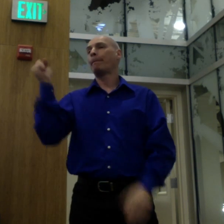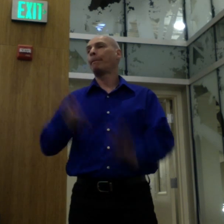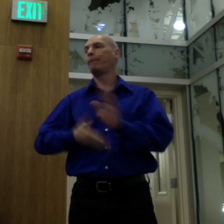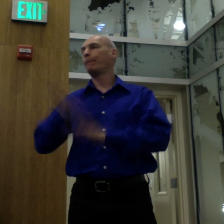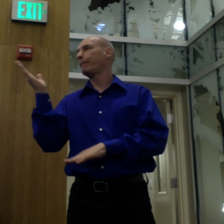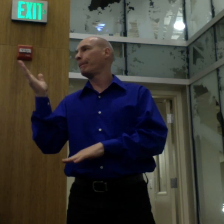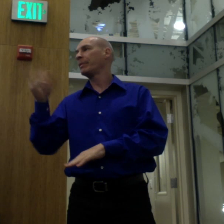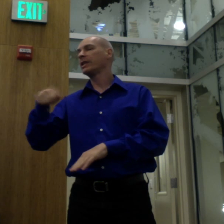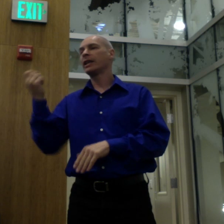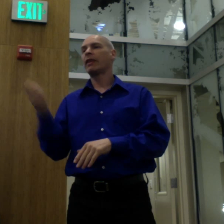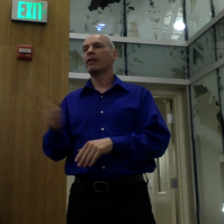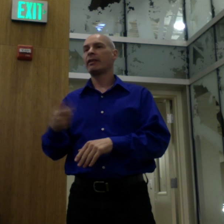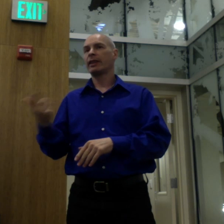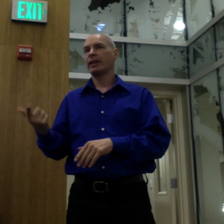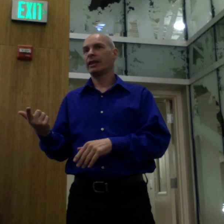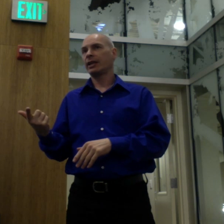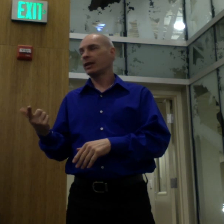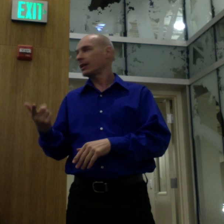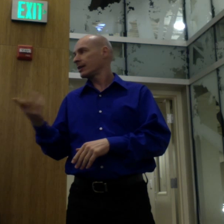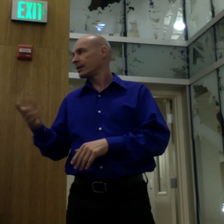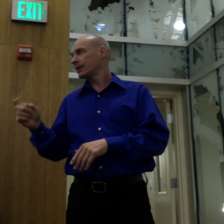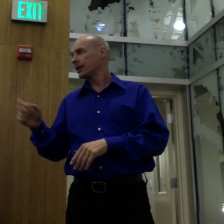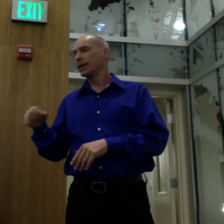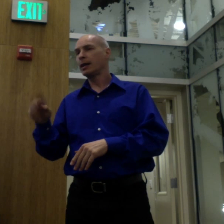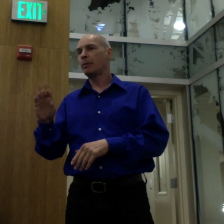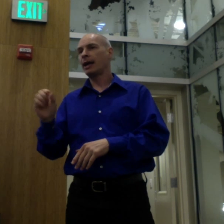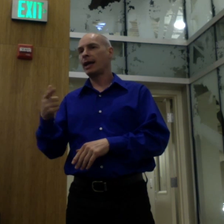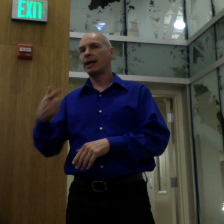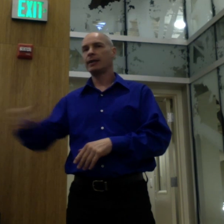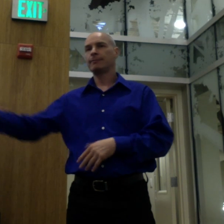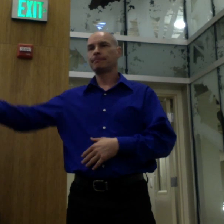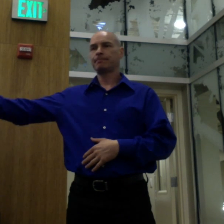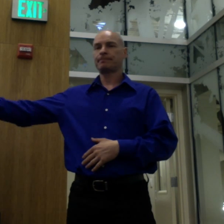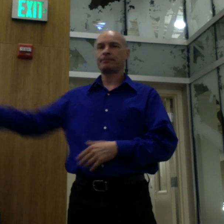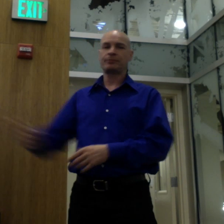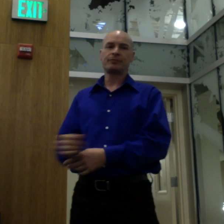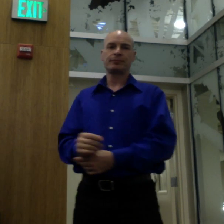grab will be that bag right there, which we'll go through in just a minute.